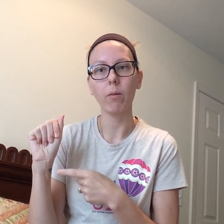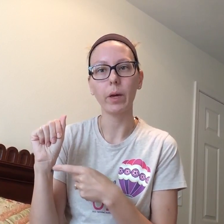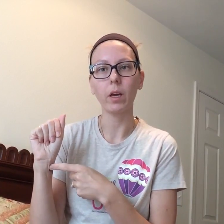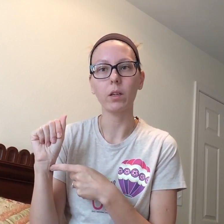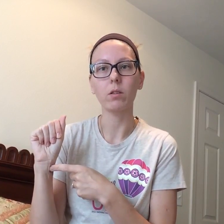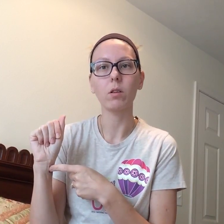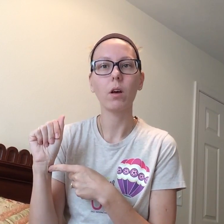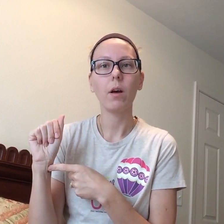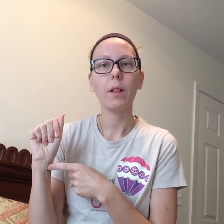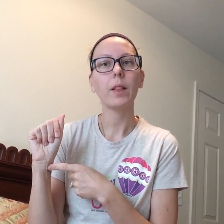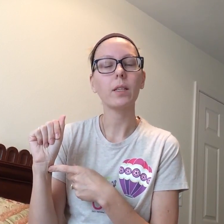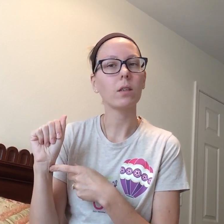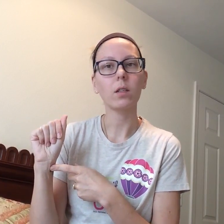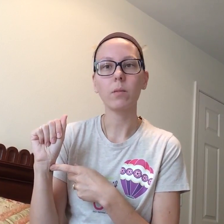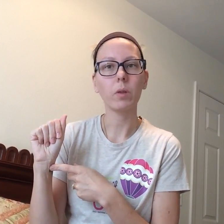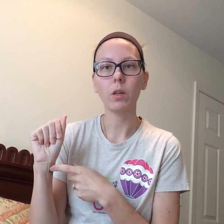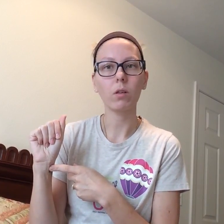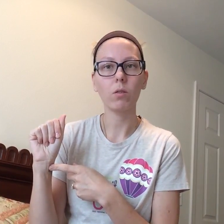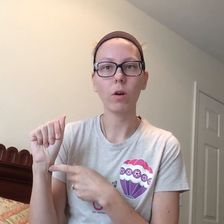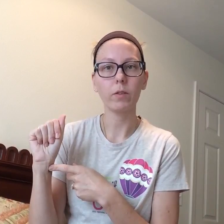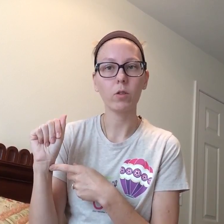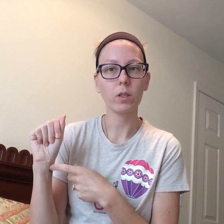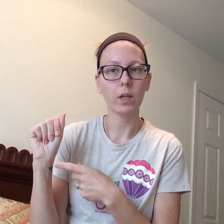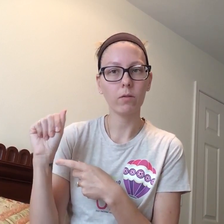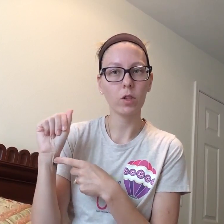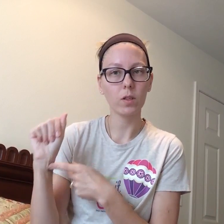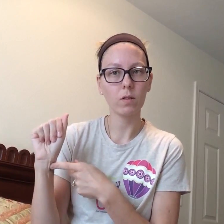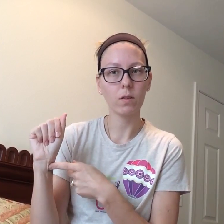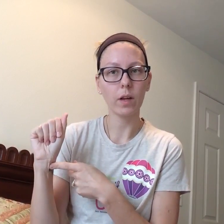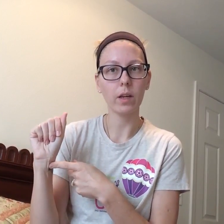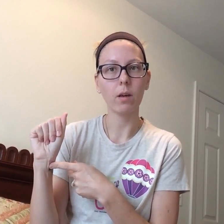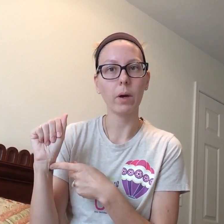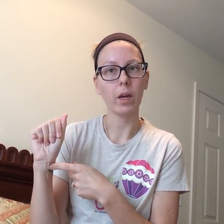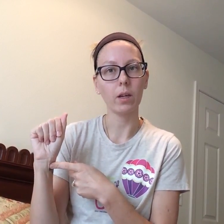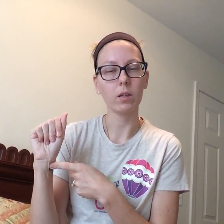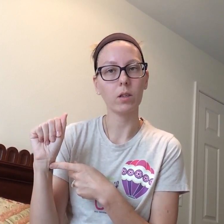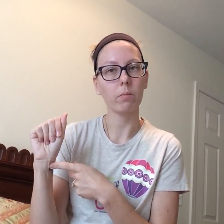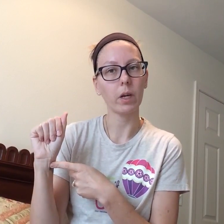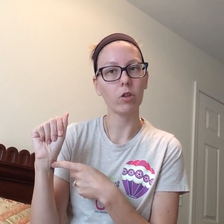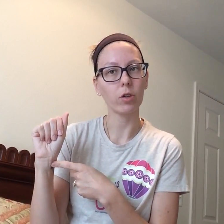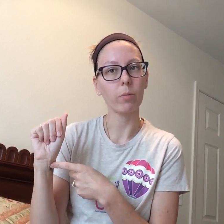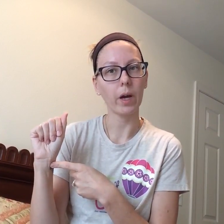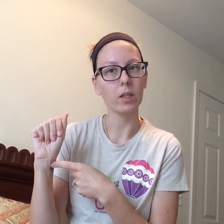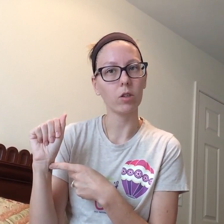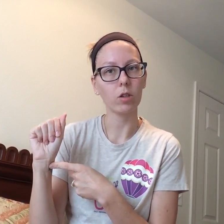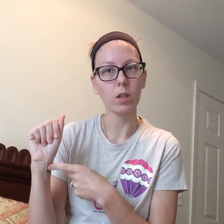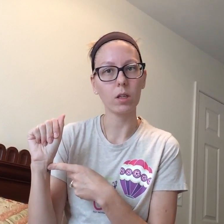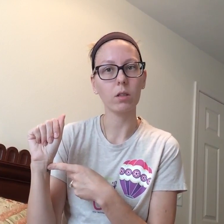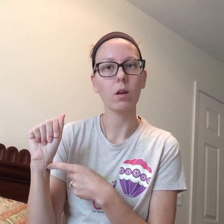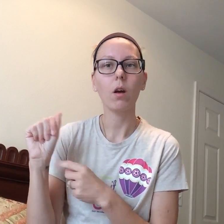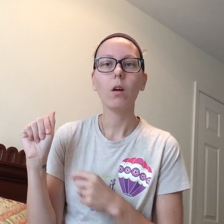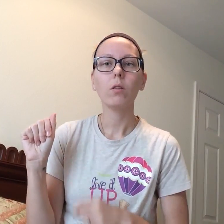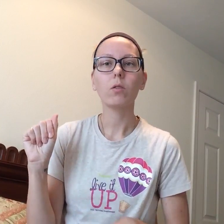my hand, that's not something you have to do. It's kind of just steadying my hand to make sure you're paying attention to this.